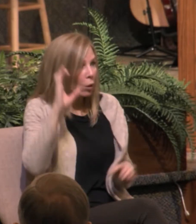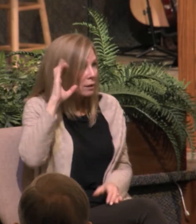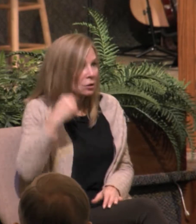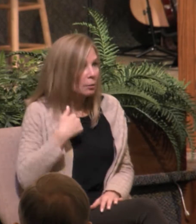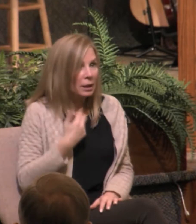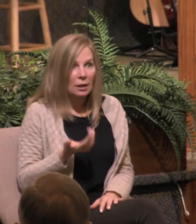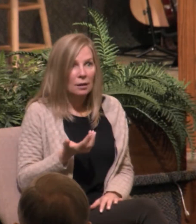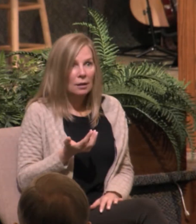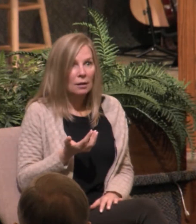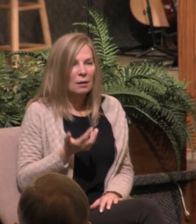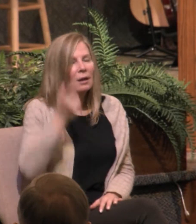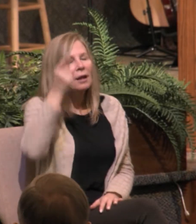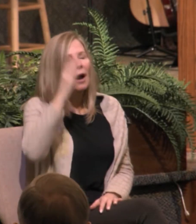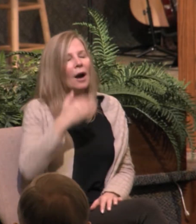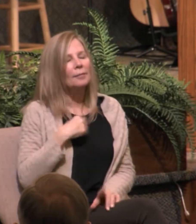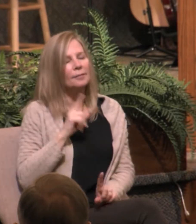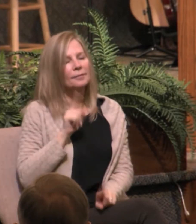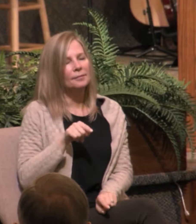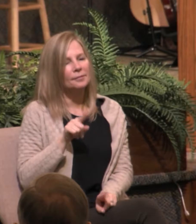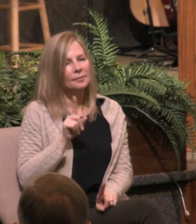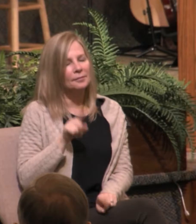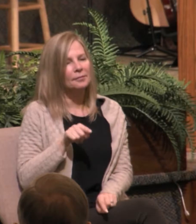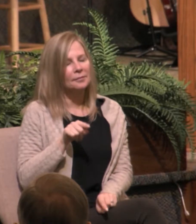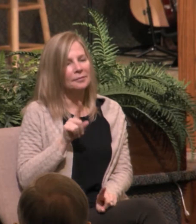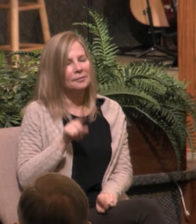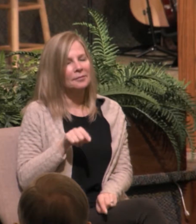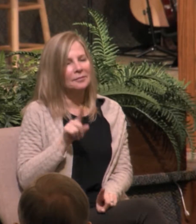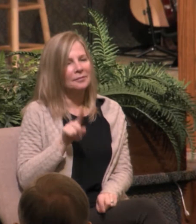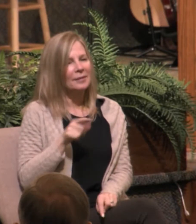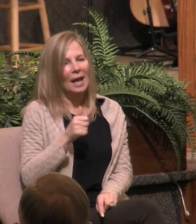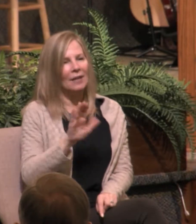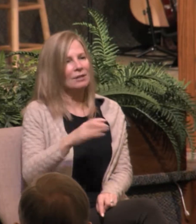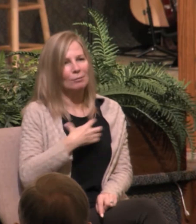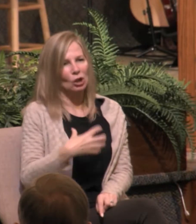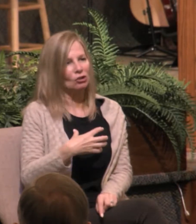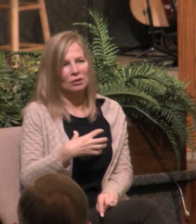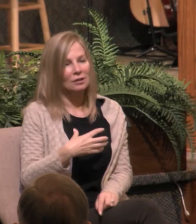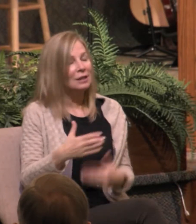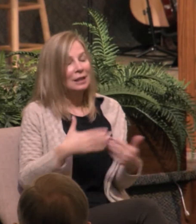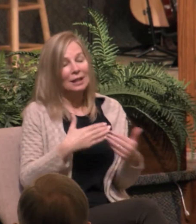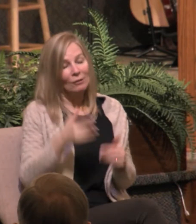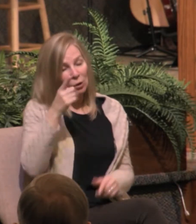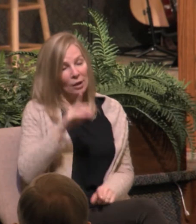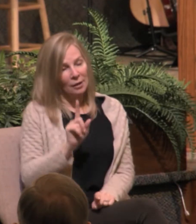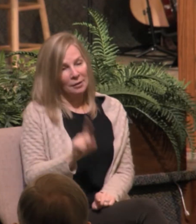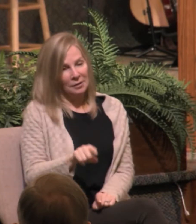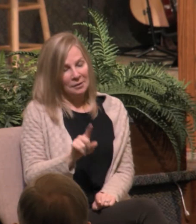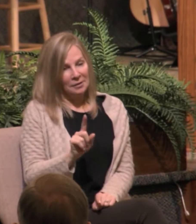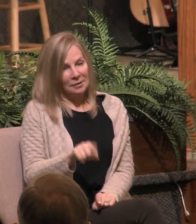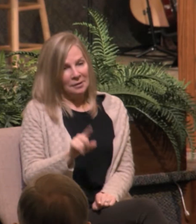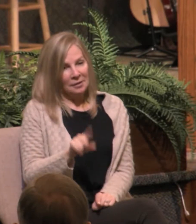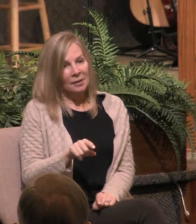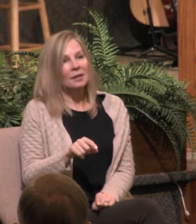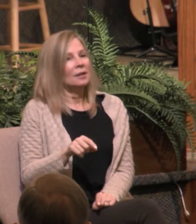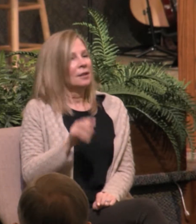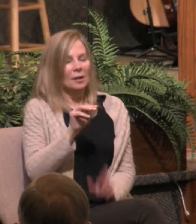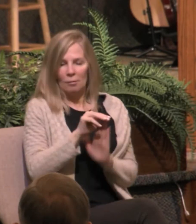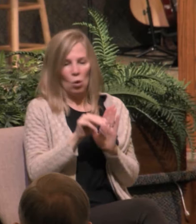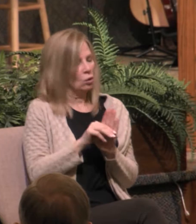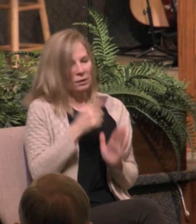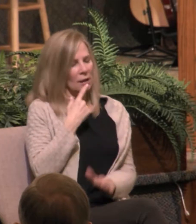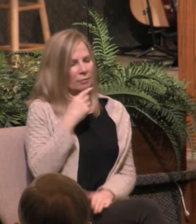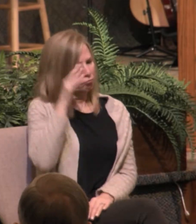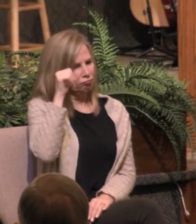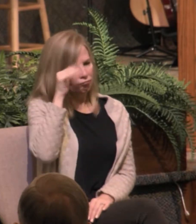And God had an answer for every objection. And even though God took out every objection, Moses in essence